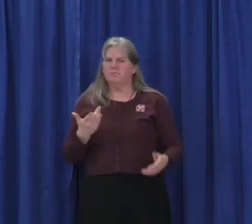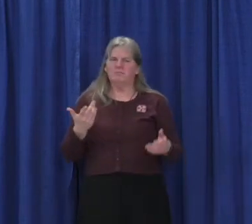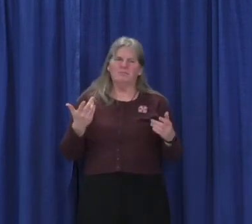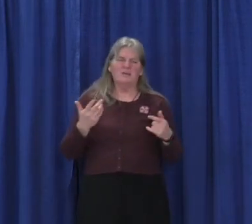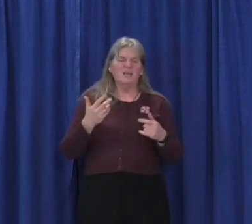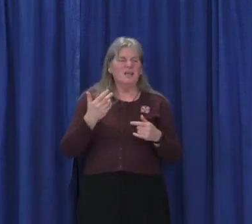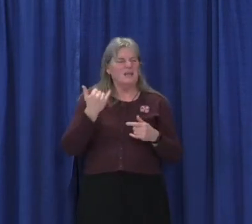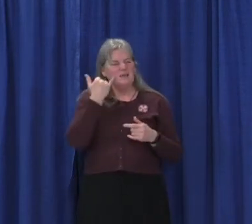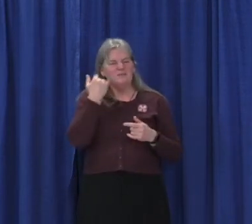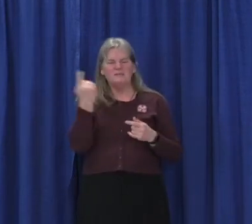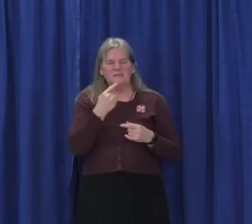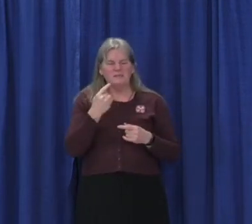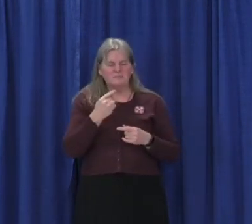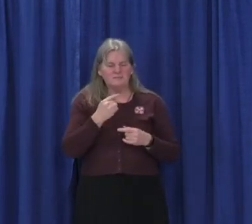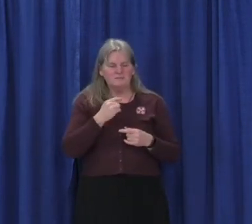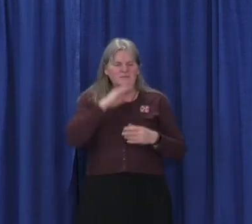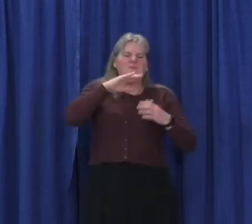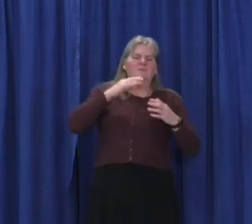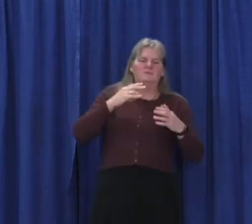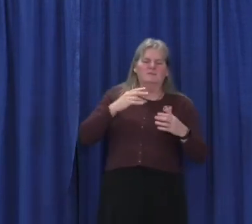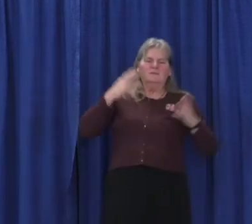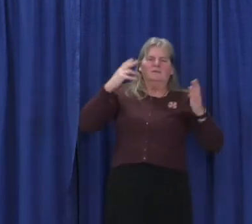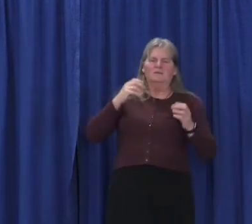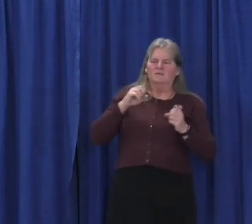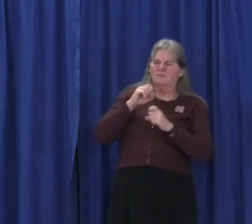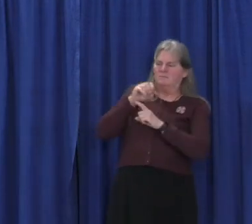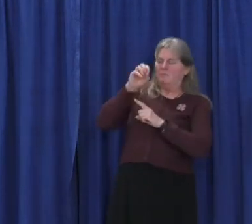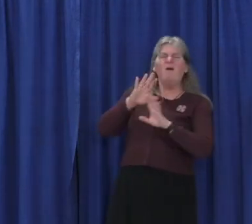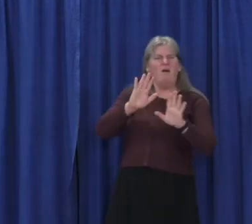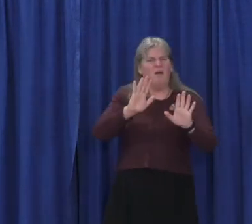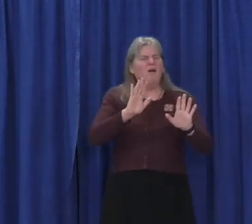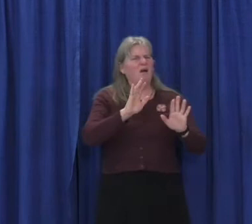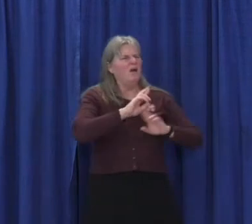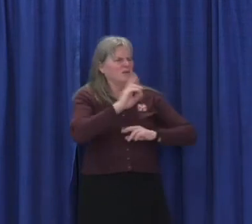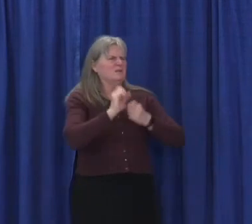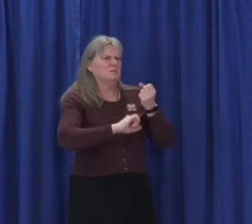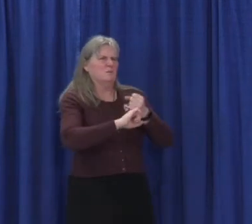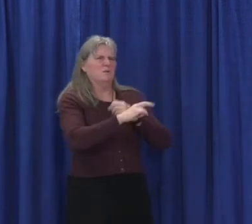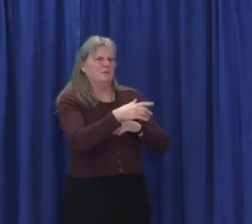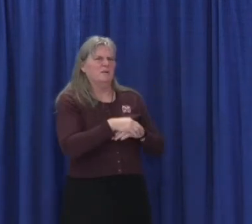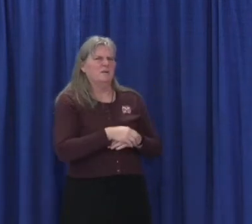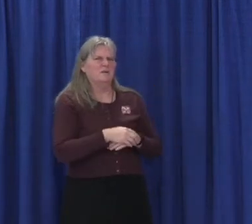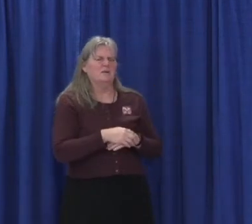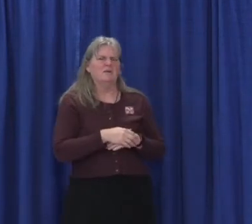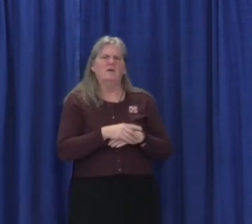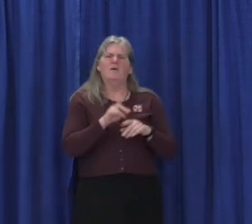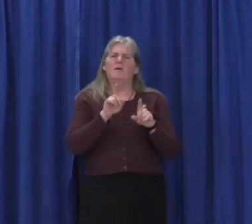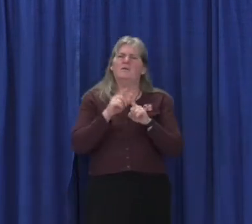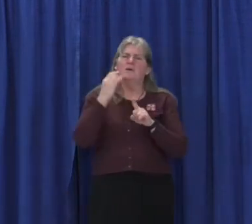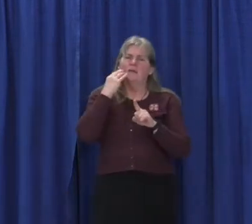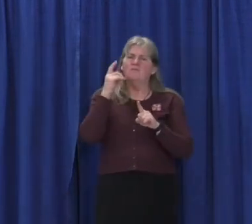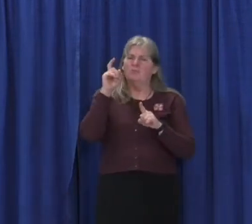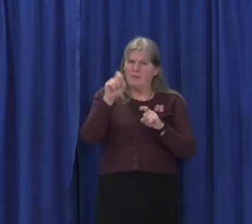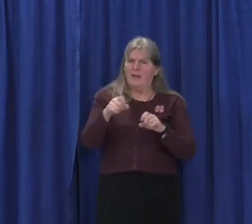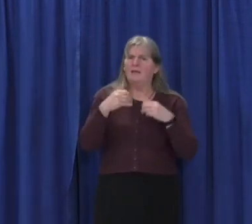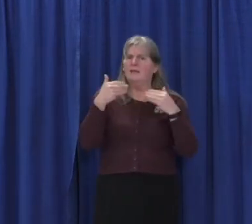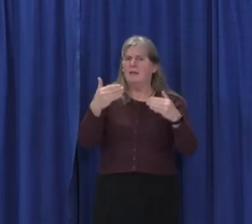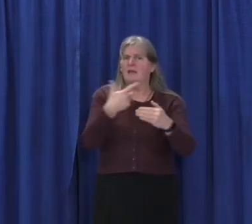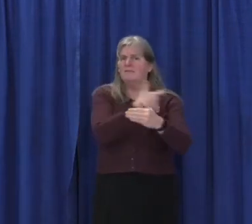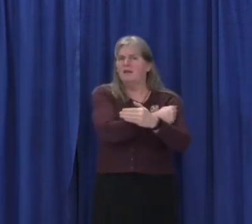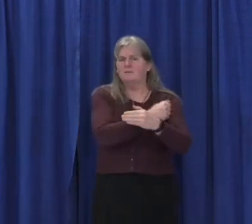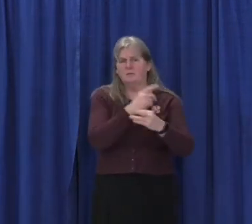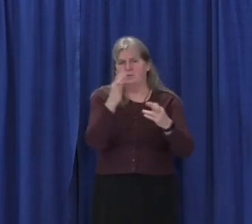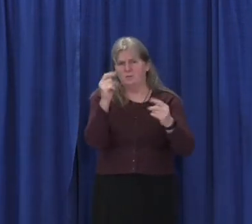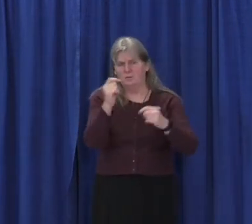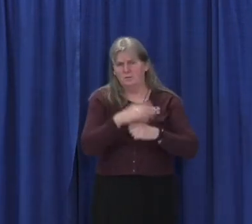that it's a tough time and they need our support. Please get all the vaccines that you are eligible for.